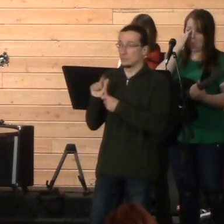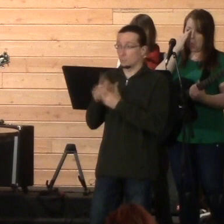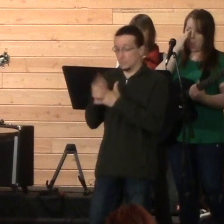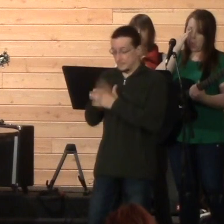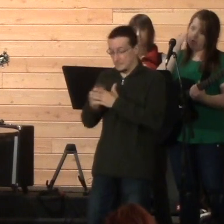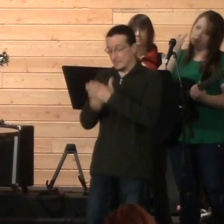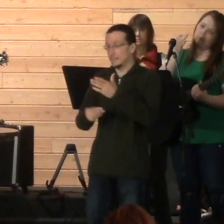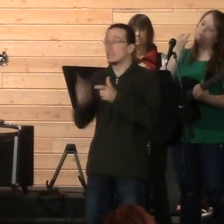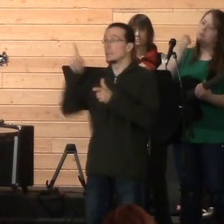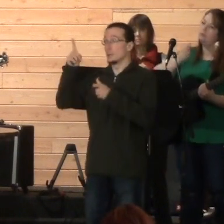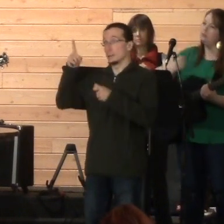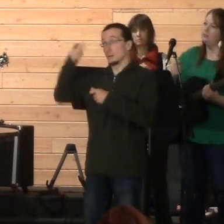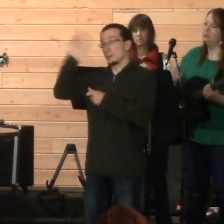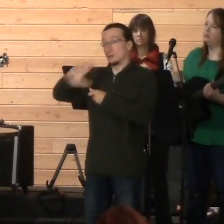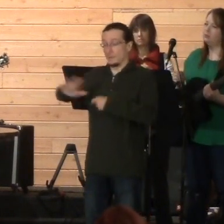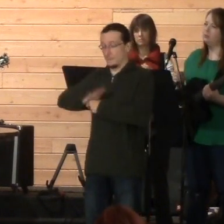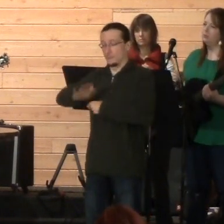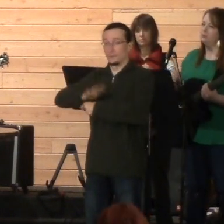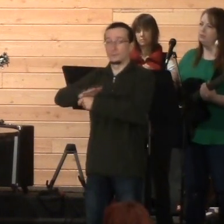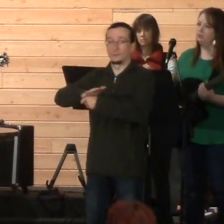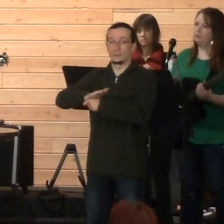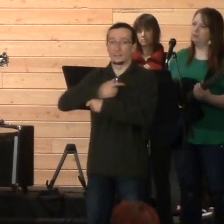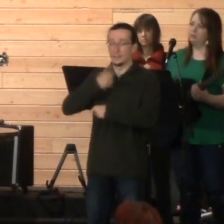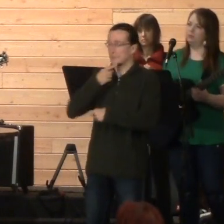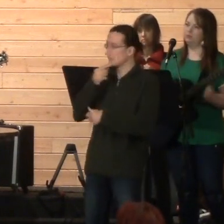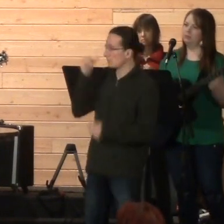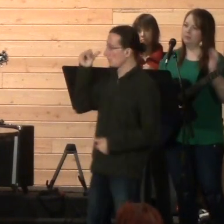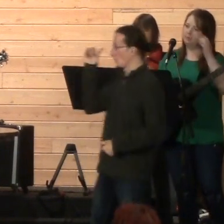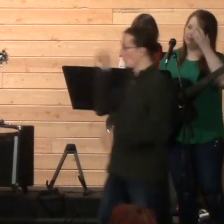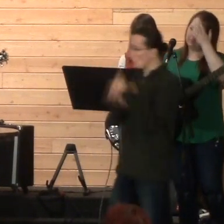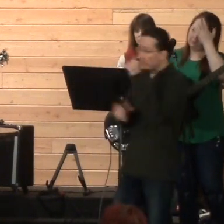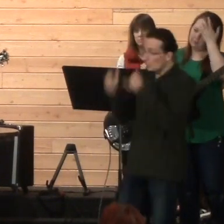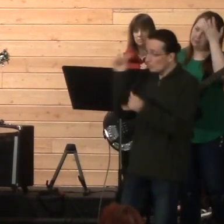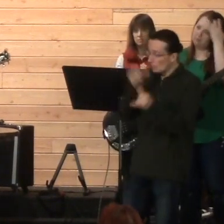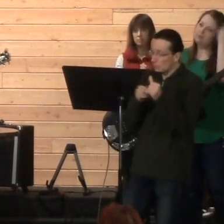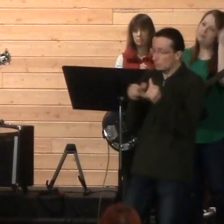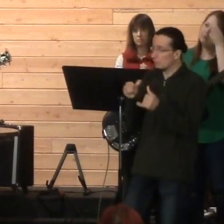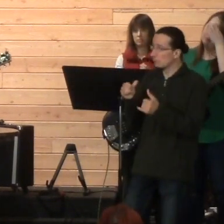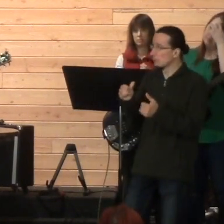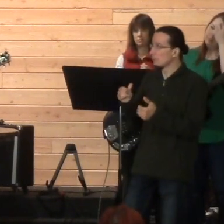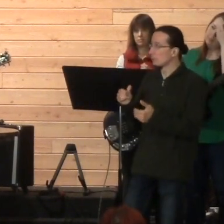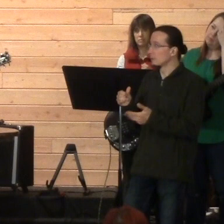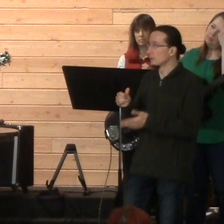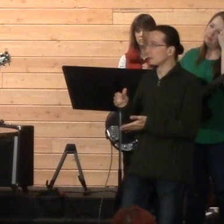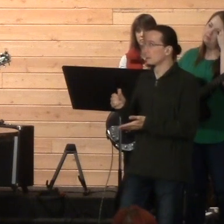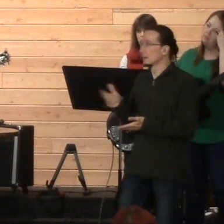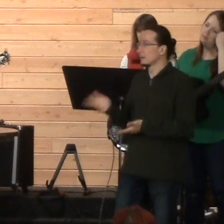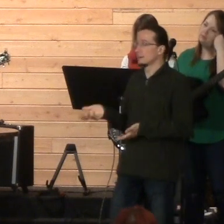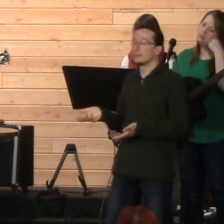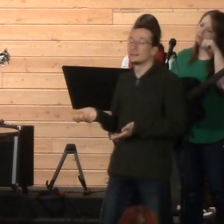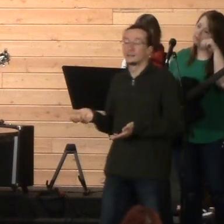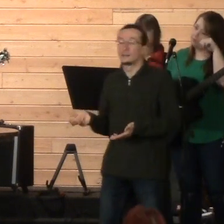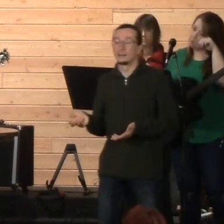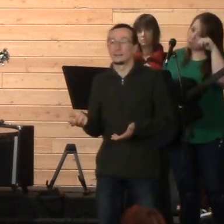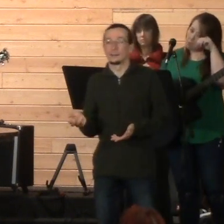missing colors. And I go, oh my goodness. No.